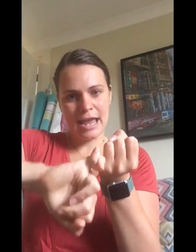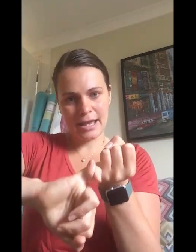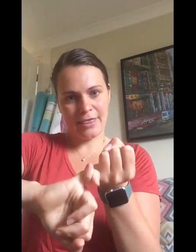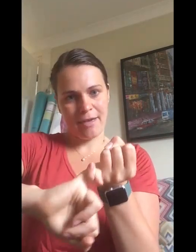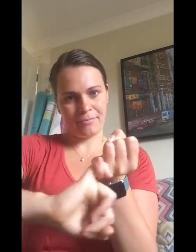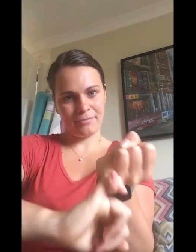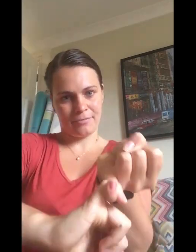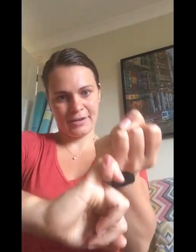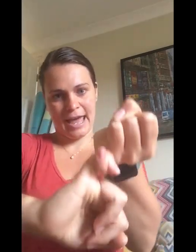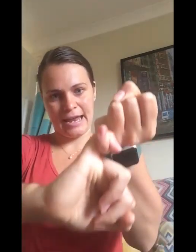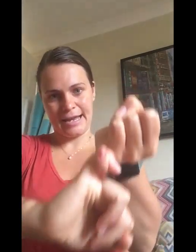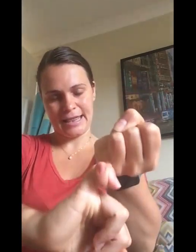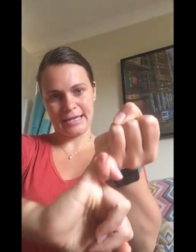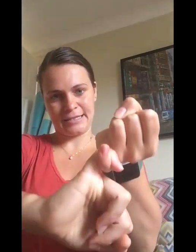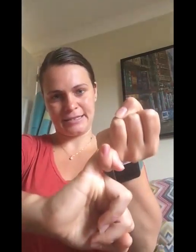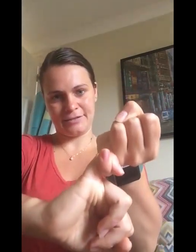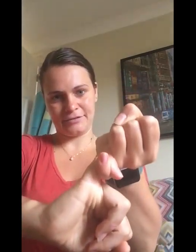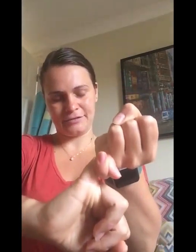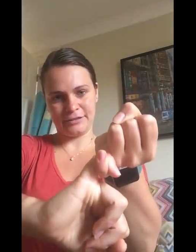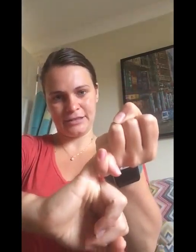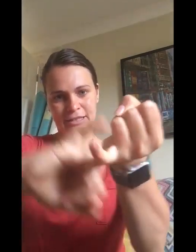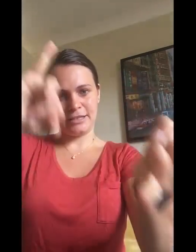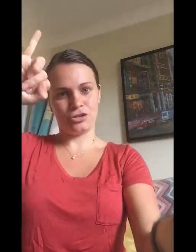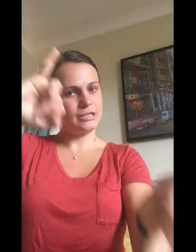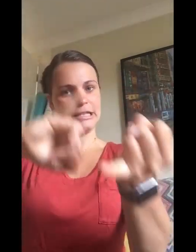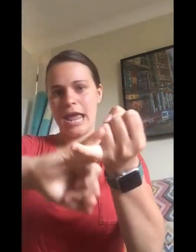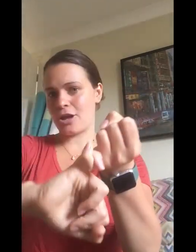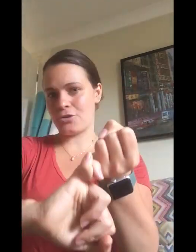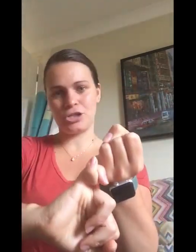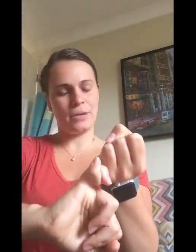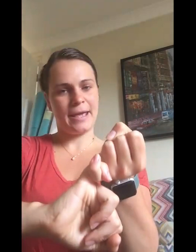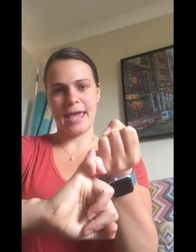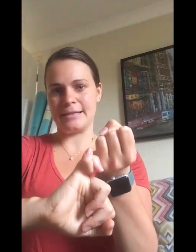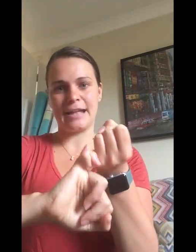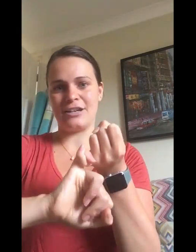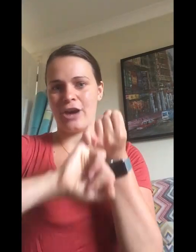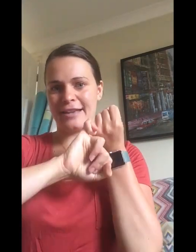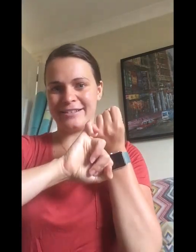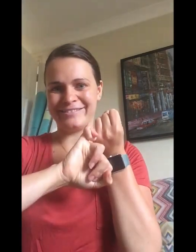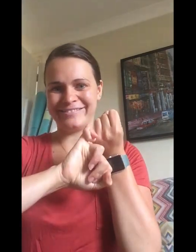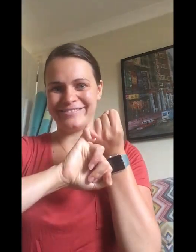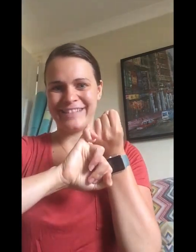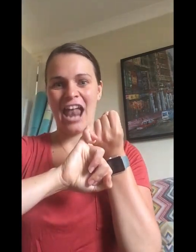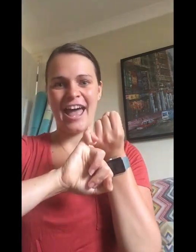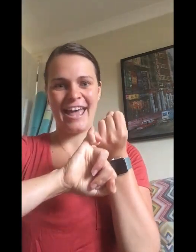link them, okay, like this. So just link your two pinkies and that is your S. I like